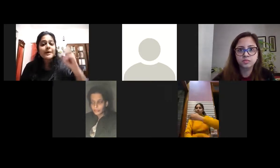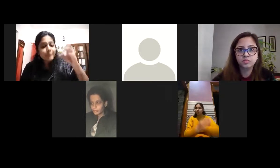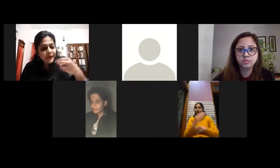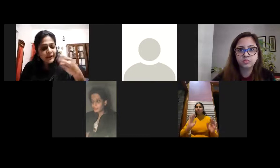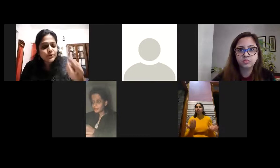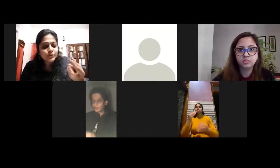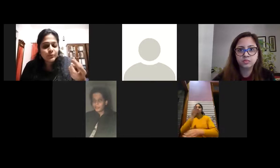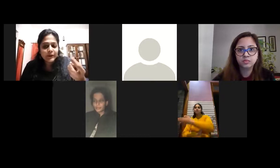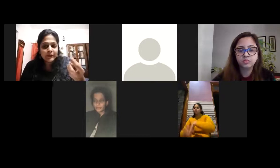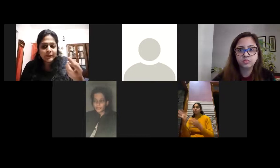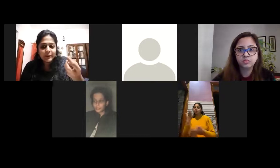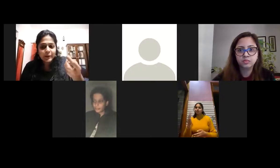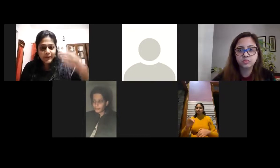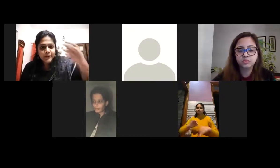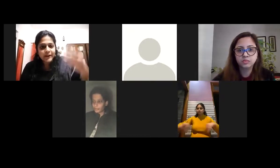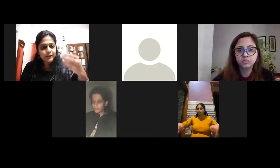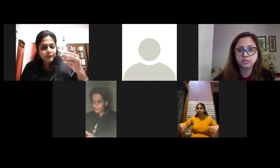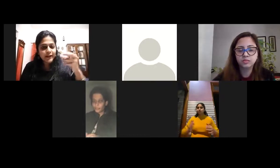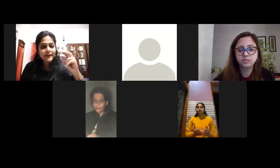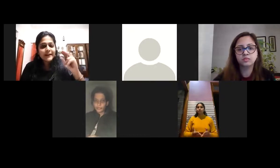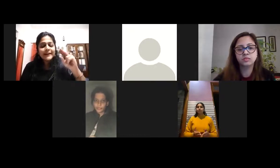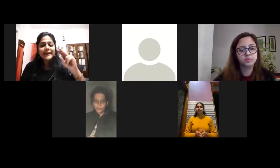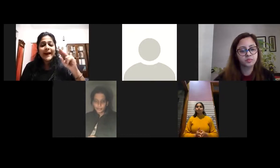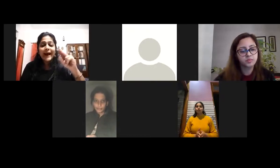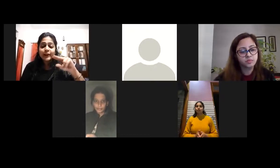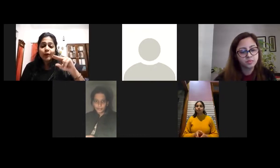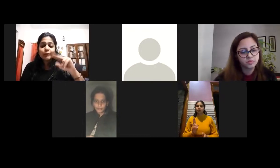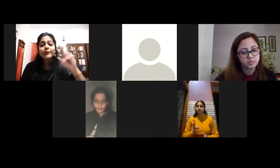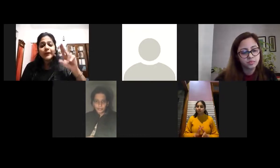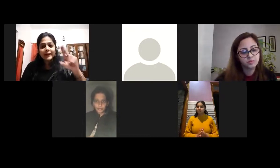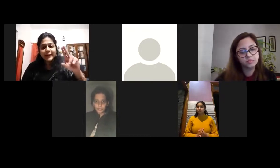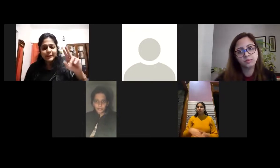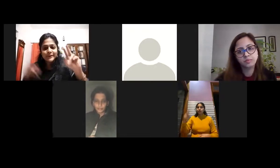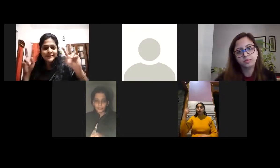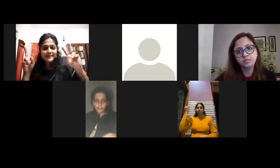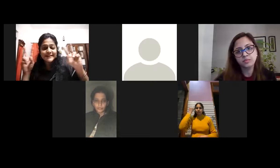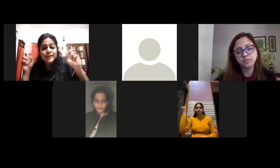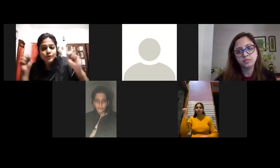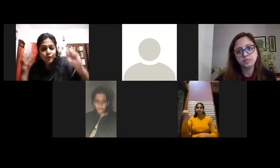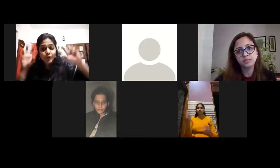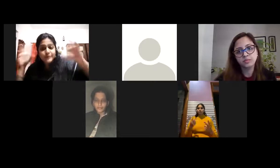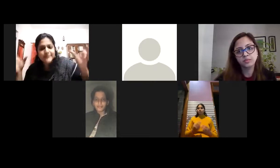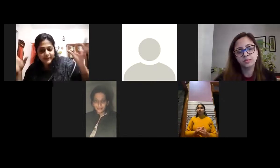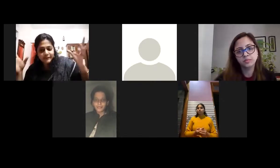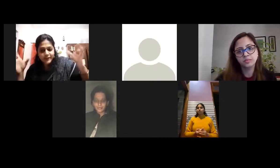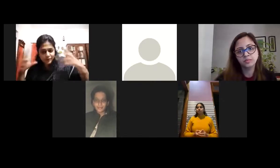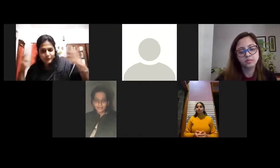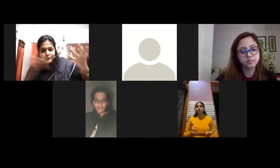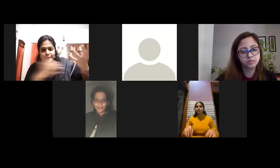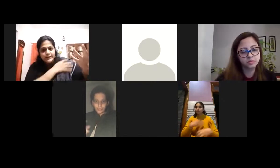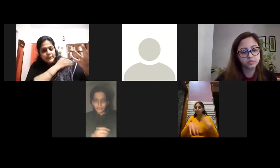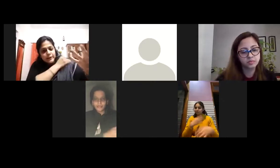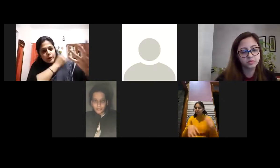body, bringing to a particular kind of light the idea of a pre-enlightenment sense of cosmic significance,